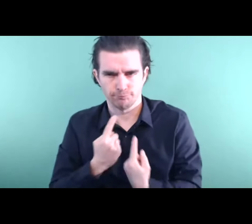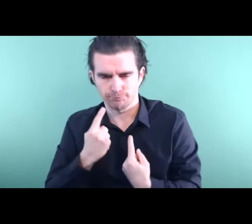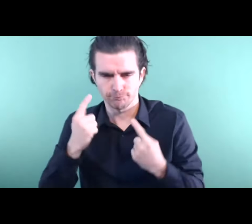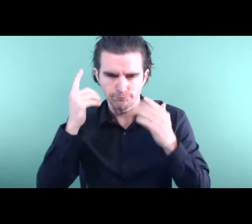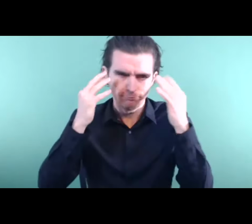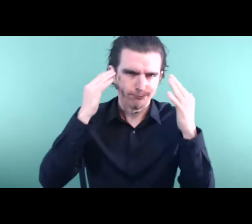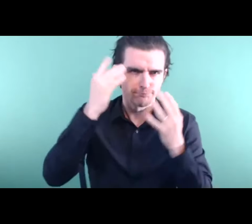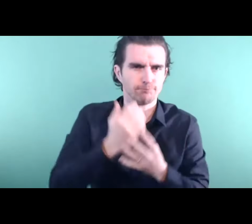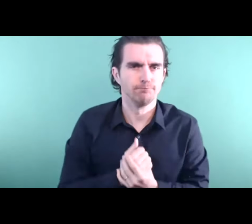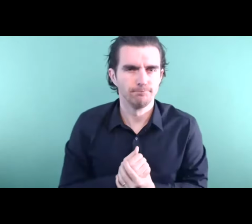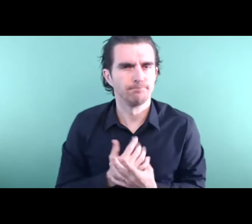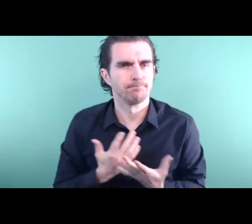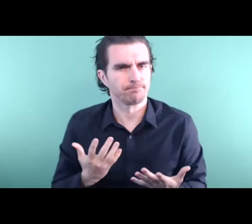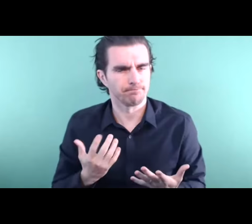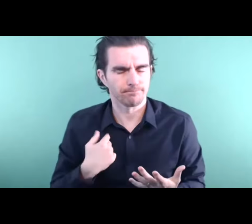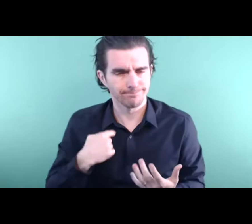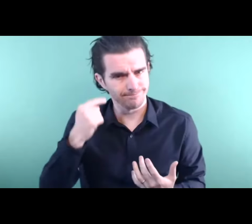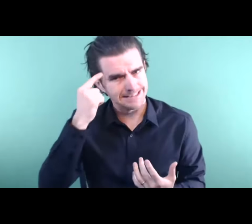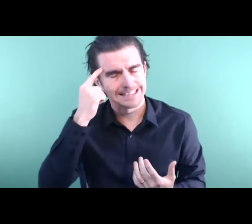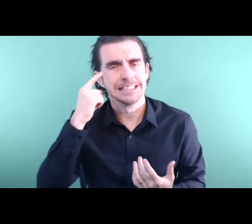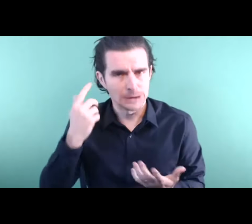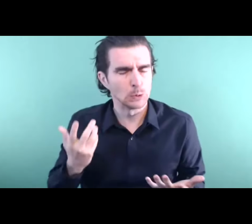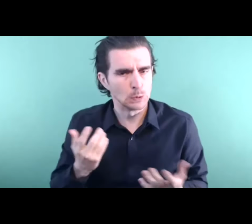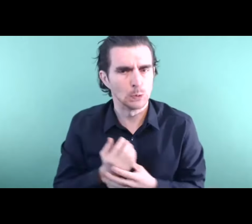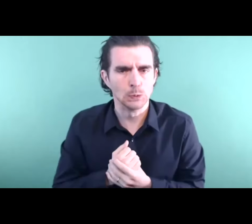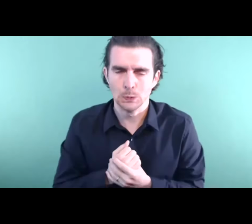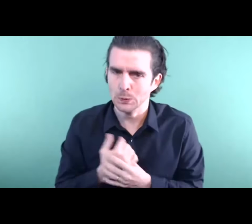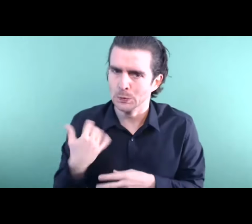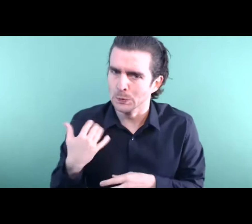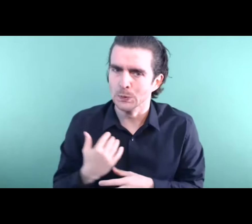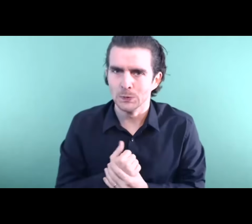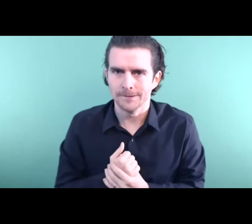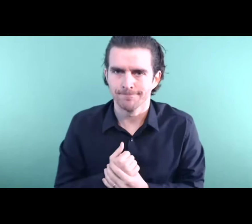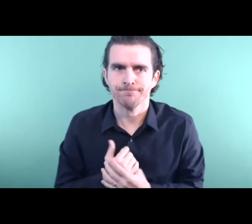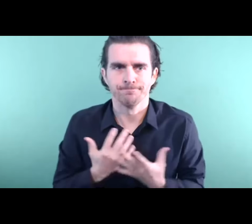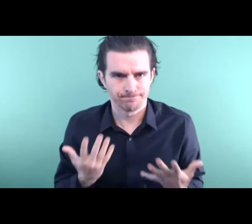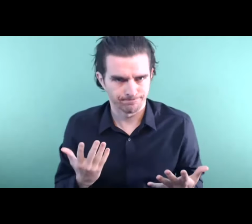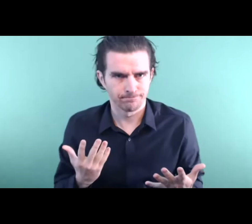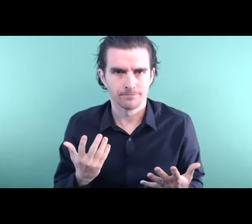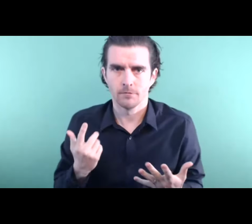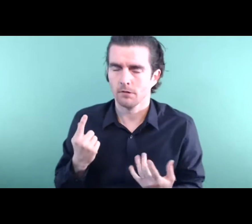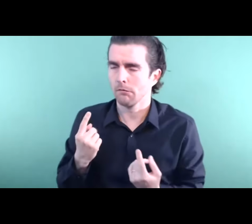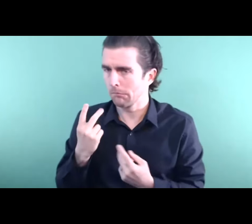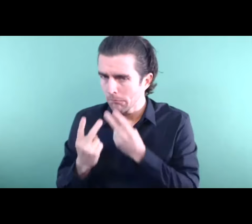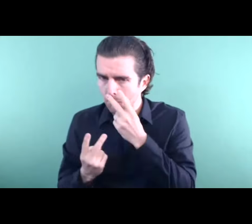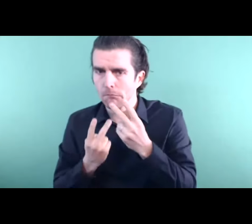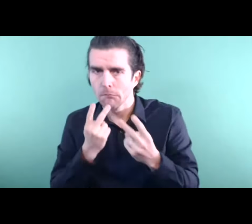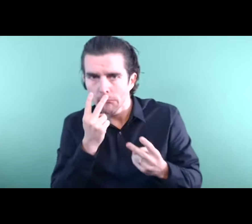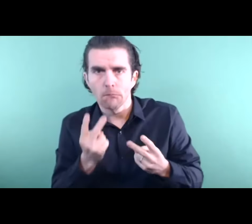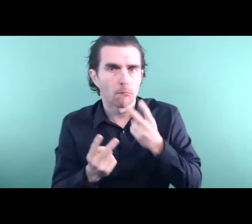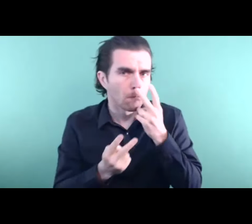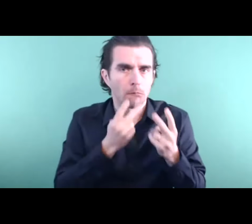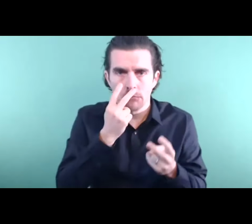7-Up. Theresia, you will perhaps remind me of the name, but for long